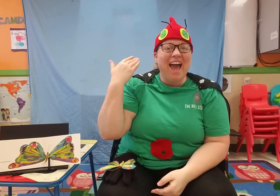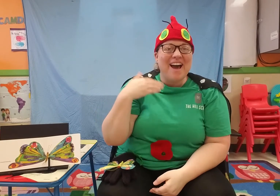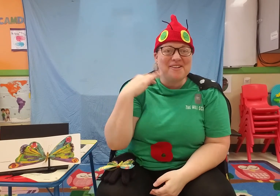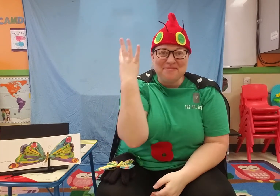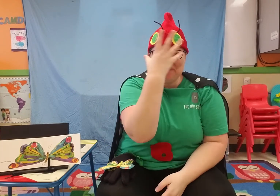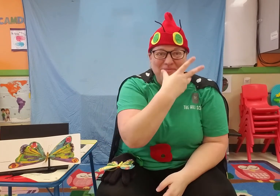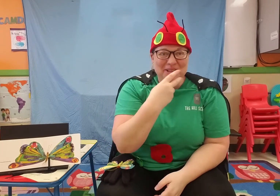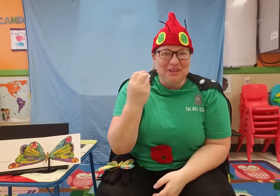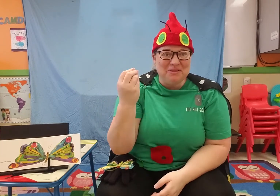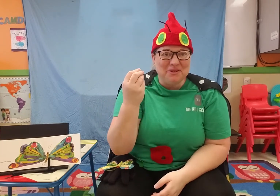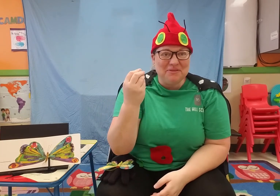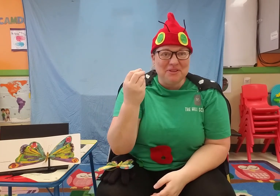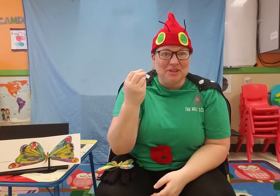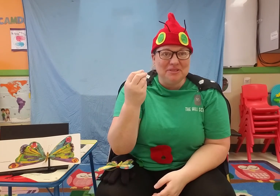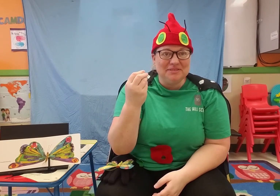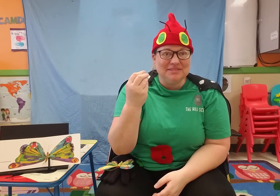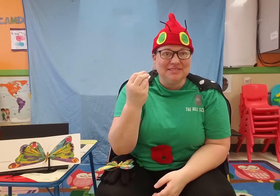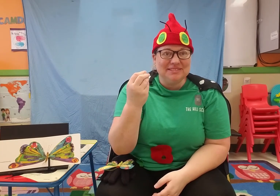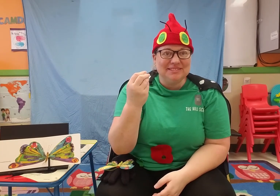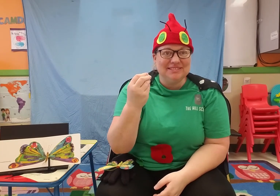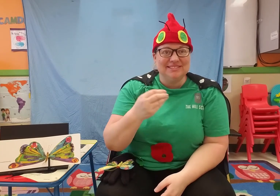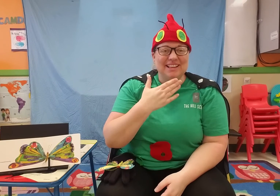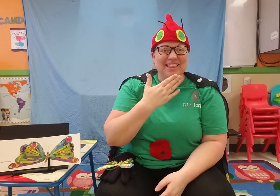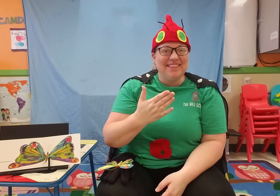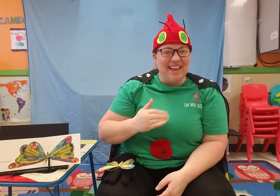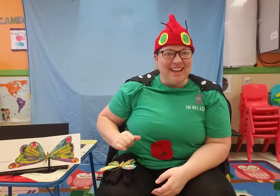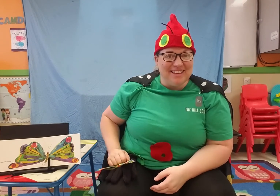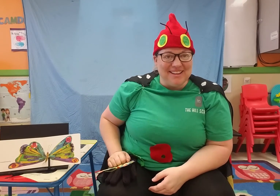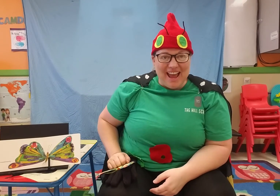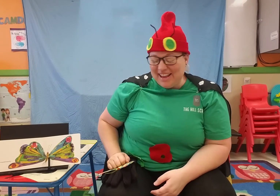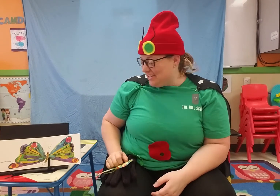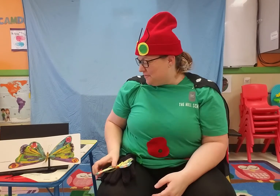Wow, beautiful. Thank you guys.